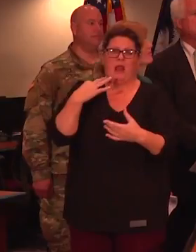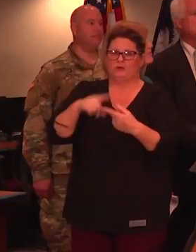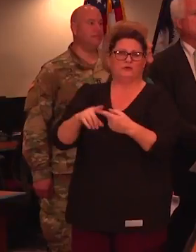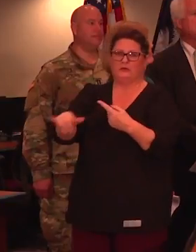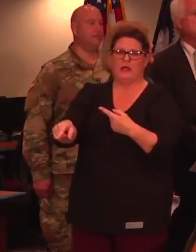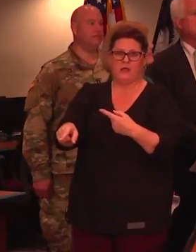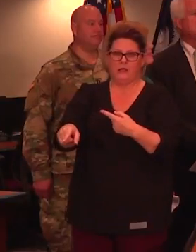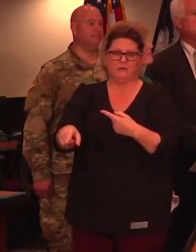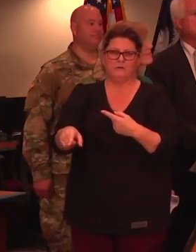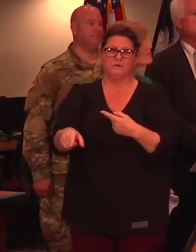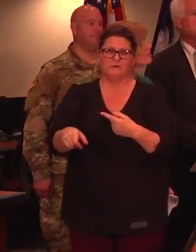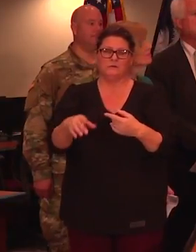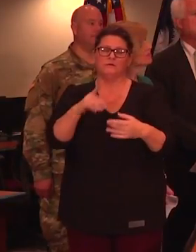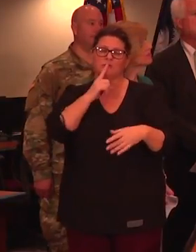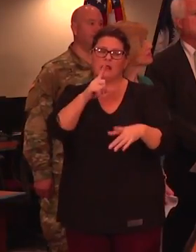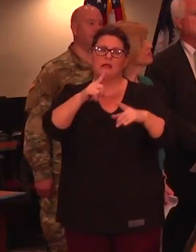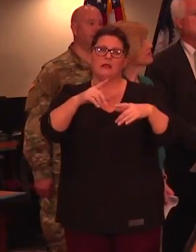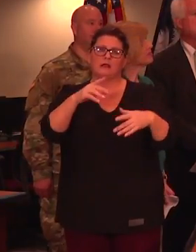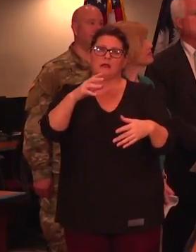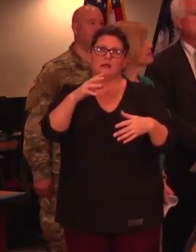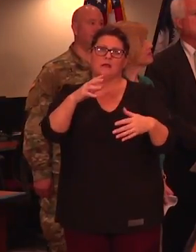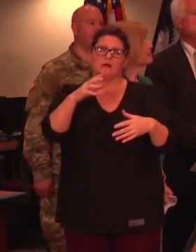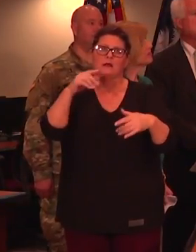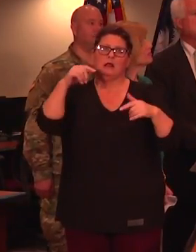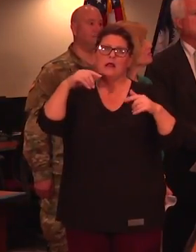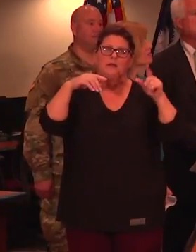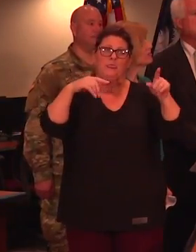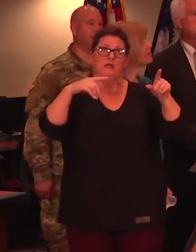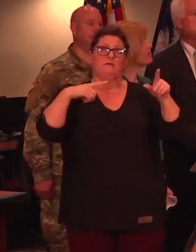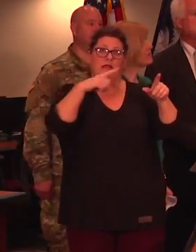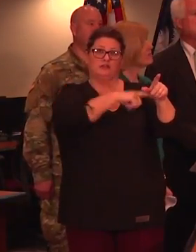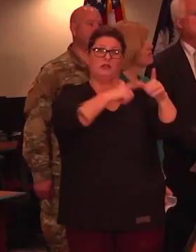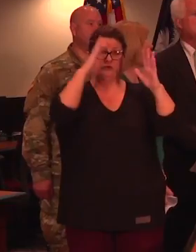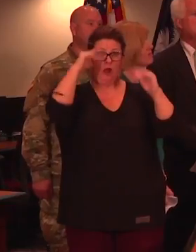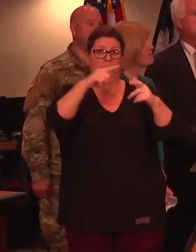the possibility, or not the great probability, that this legislation will pass